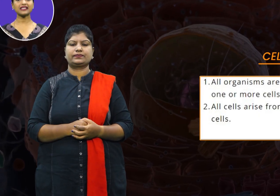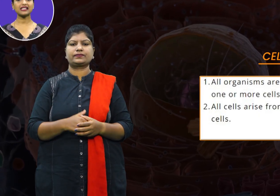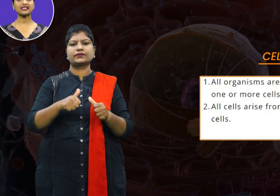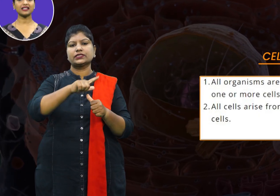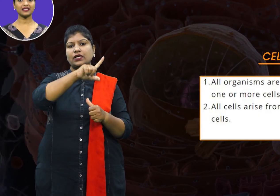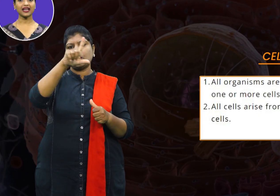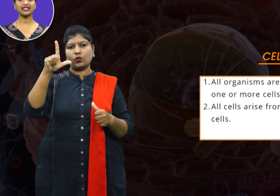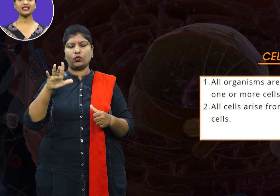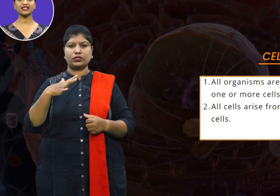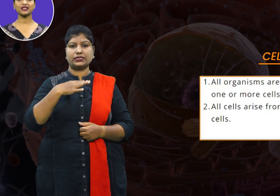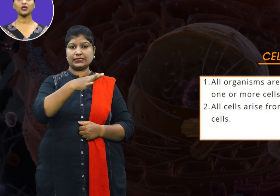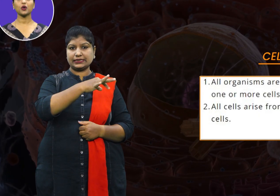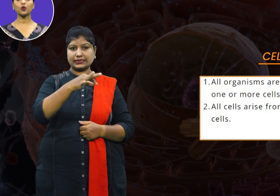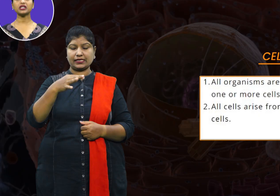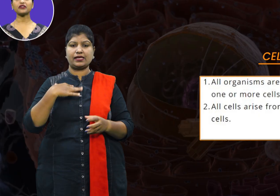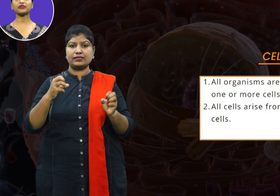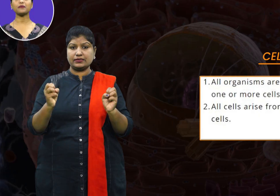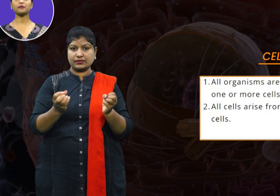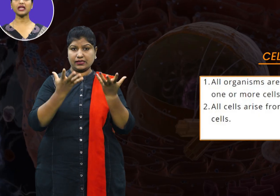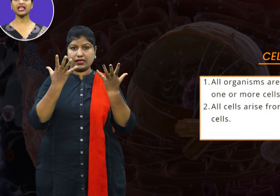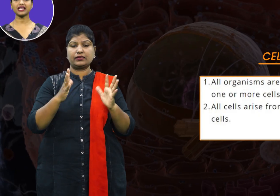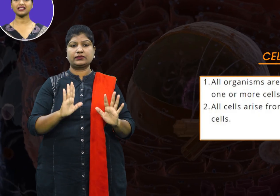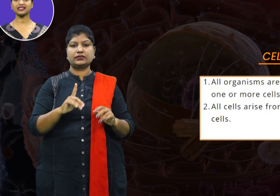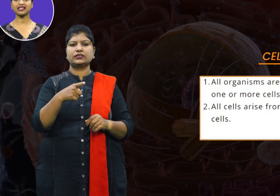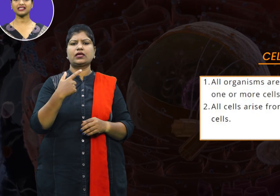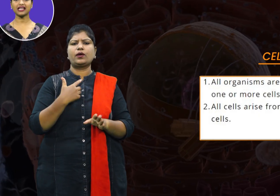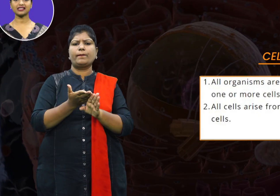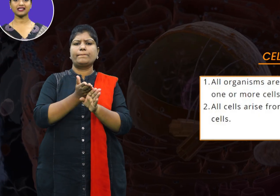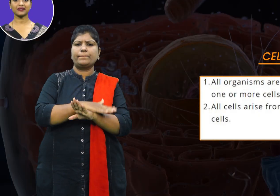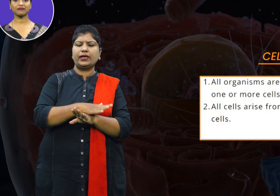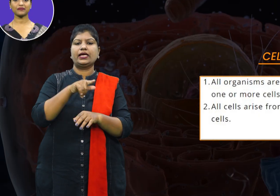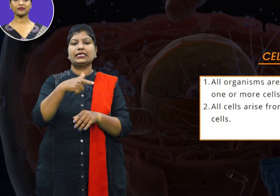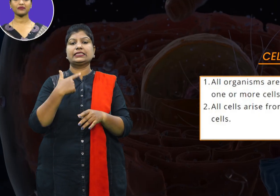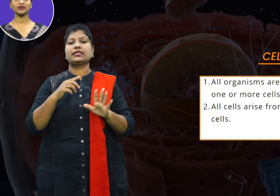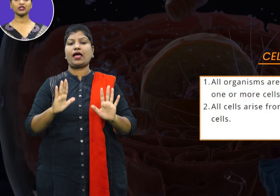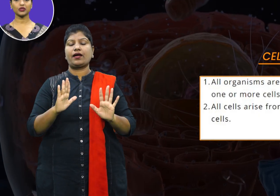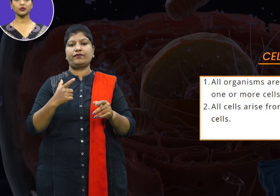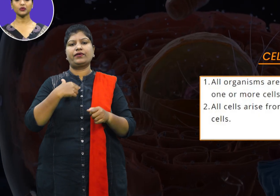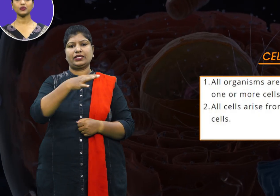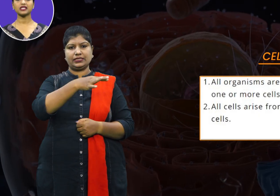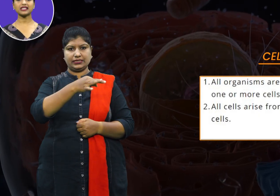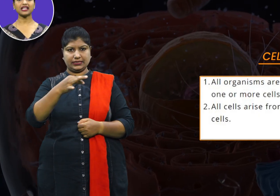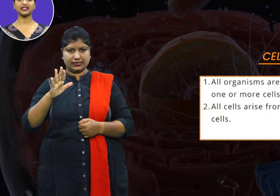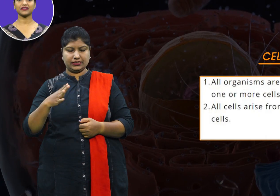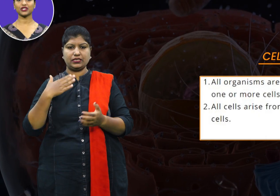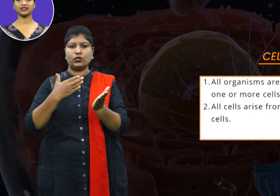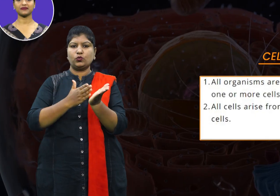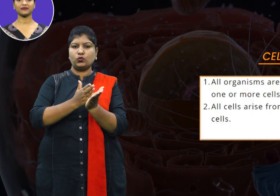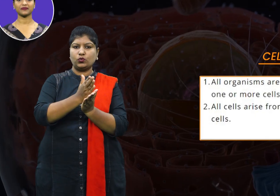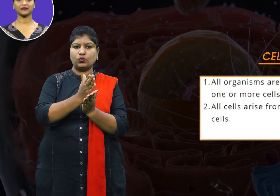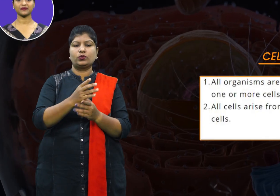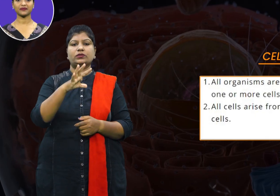All the cells arise only from pre-existing cells through cell